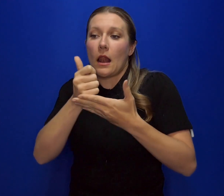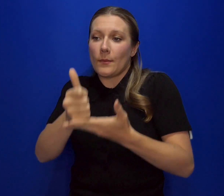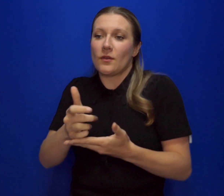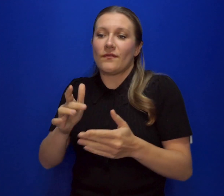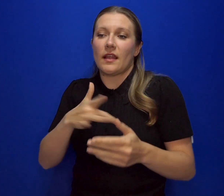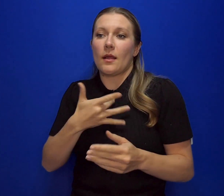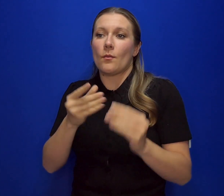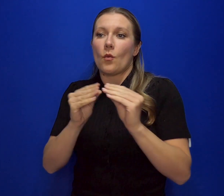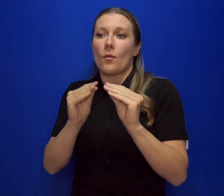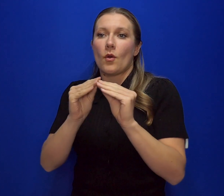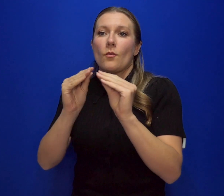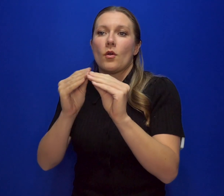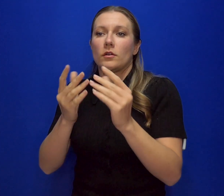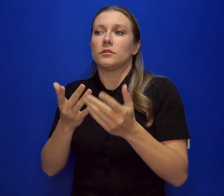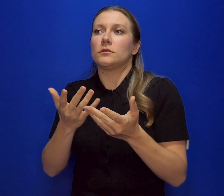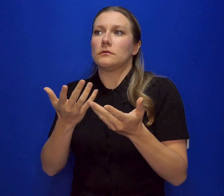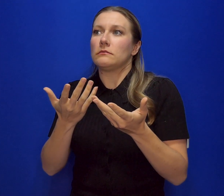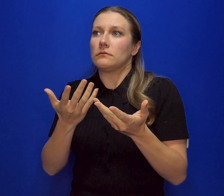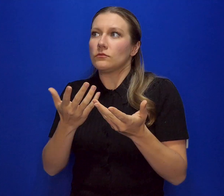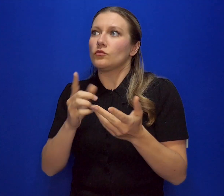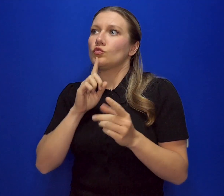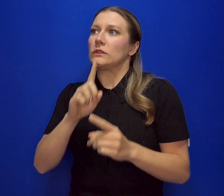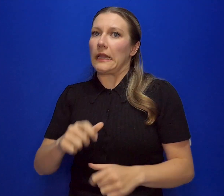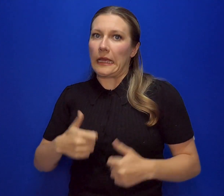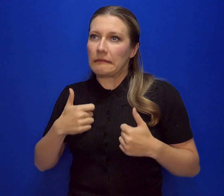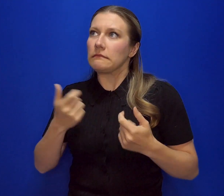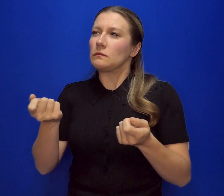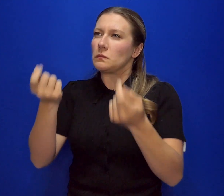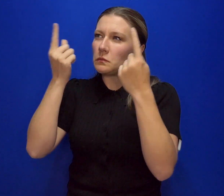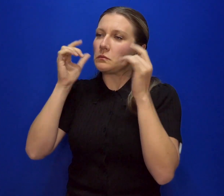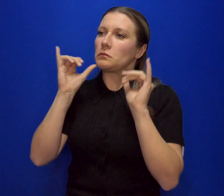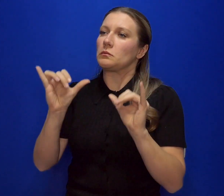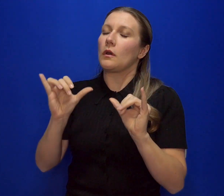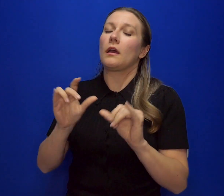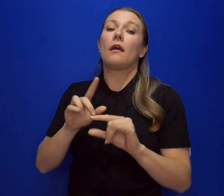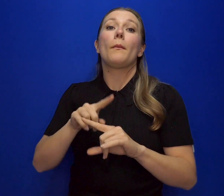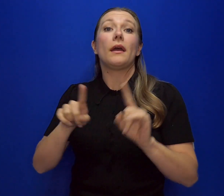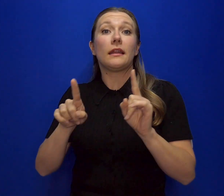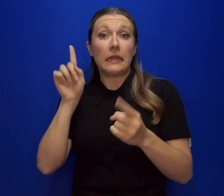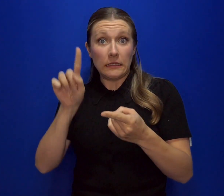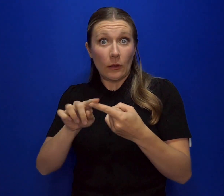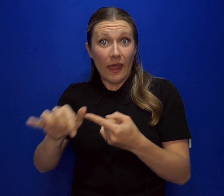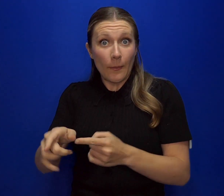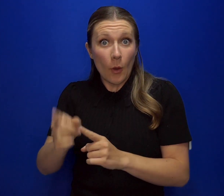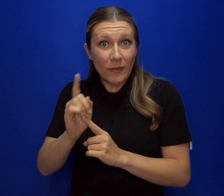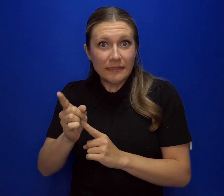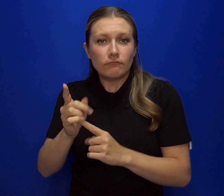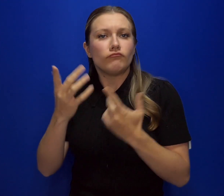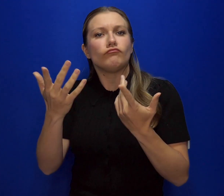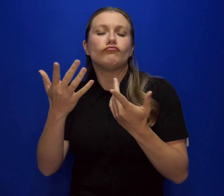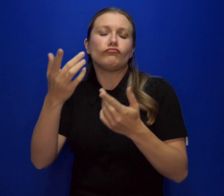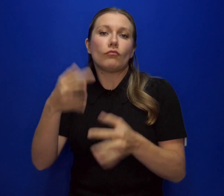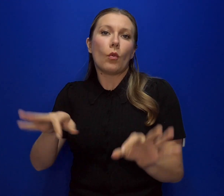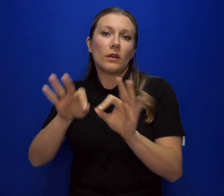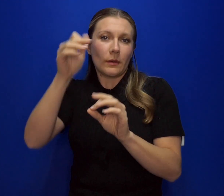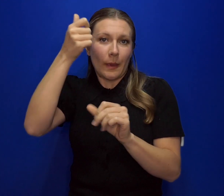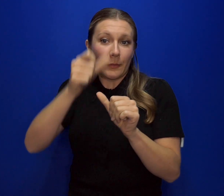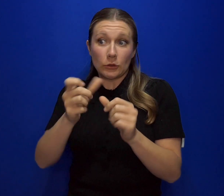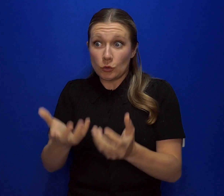more just real to you, things you don't have to think about. But until you get to that point, it's important to remember that